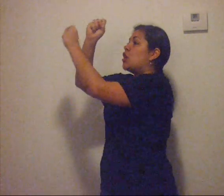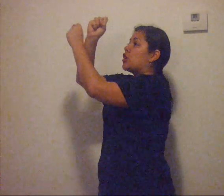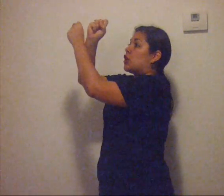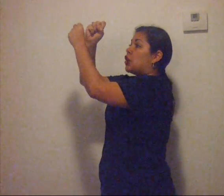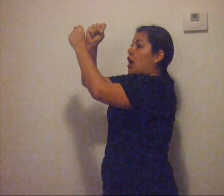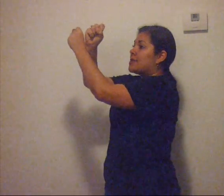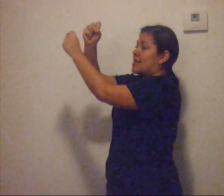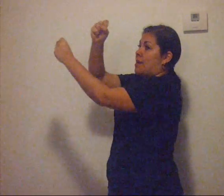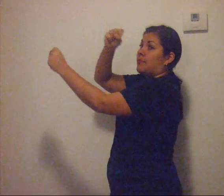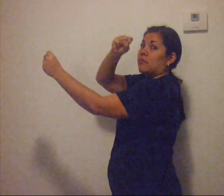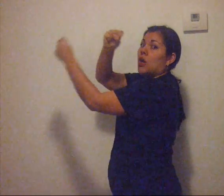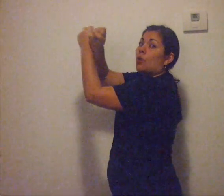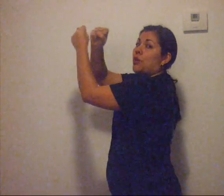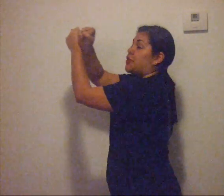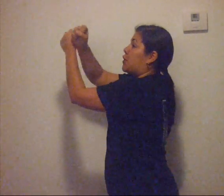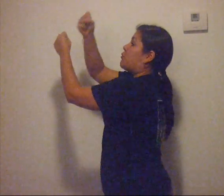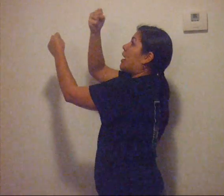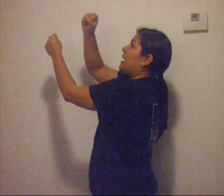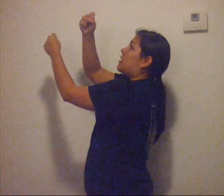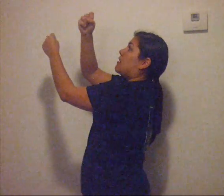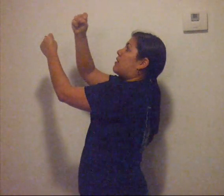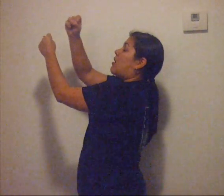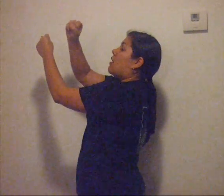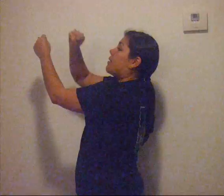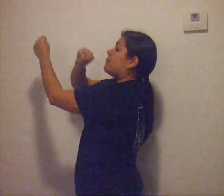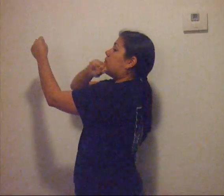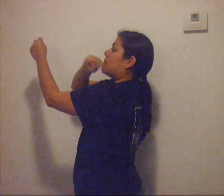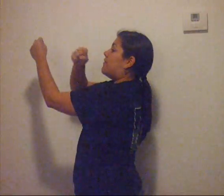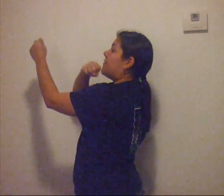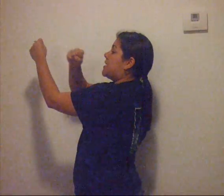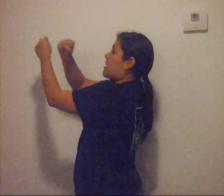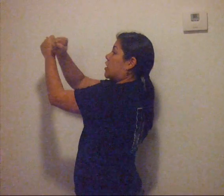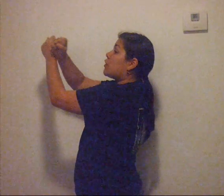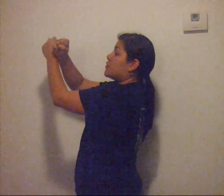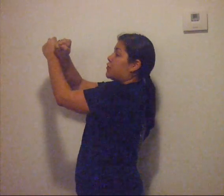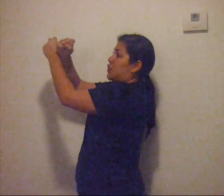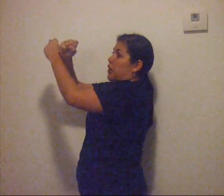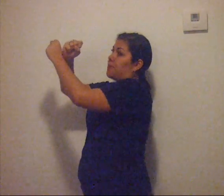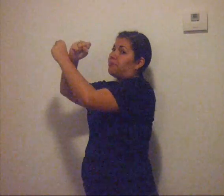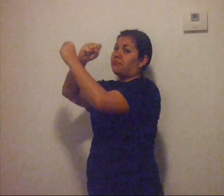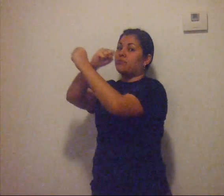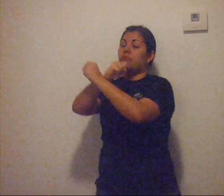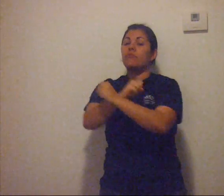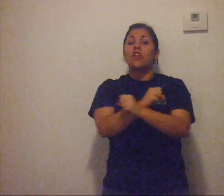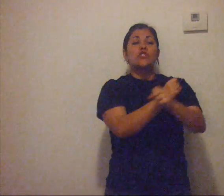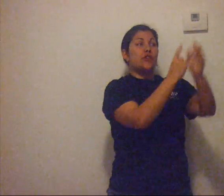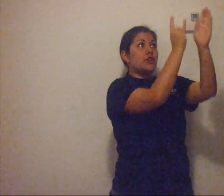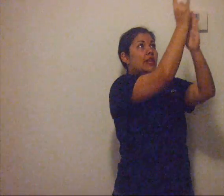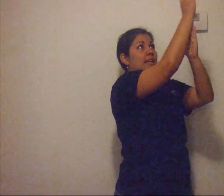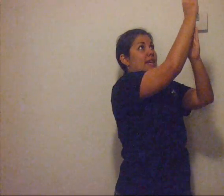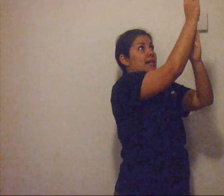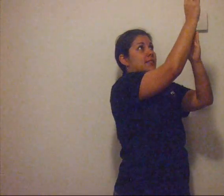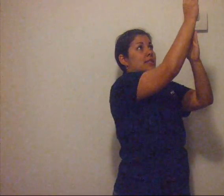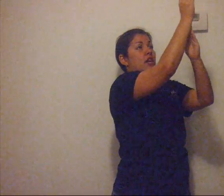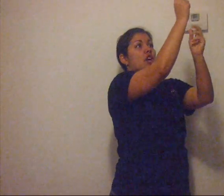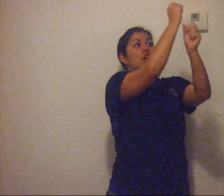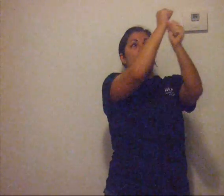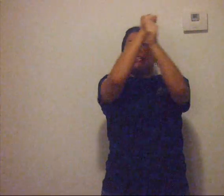You're going to cross them with your right arm, feet are closer to you. So you're like this, you're going